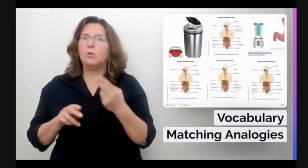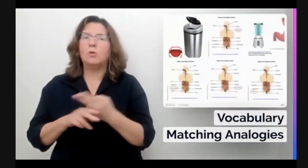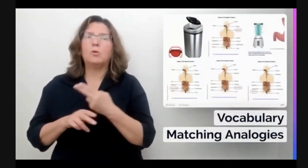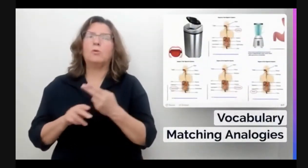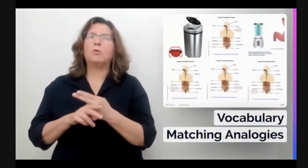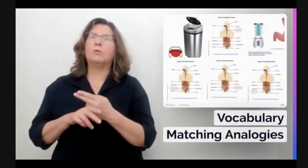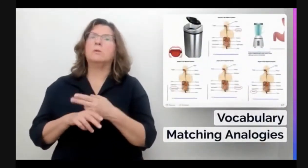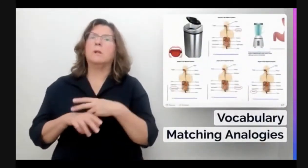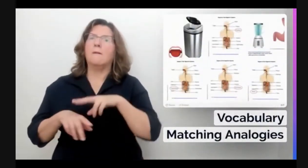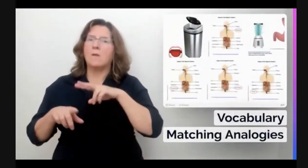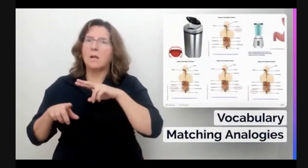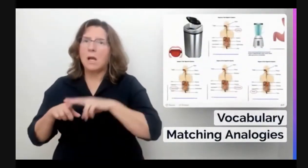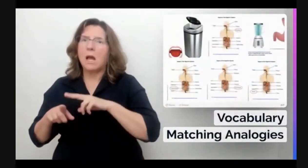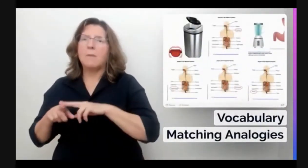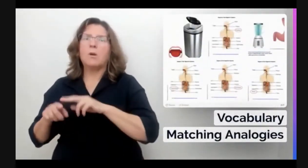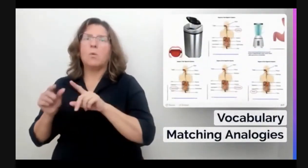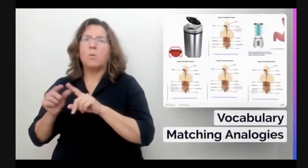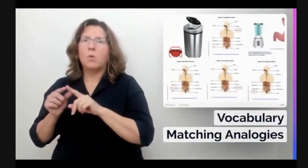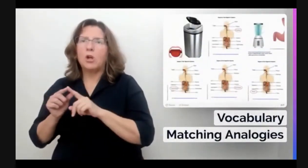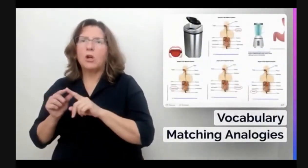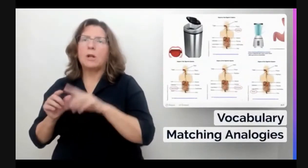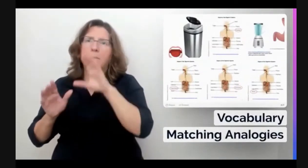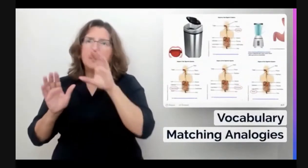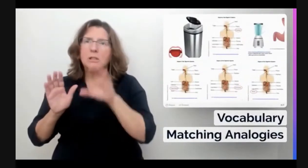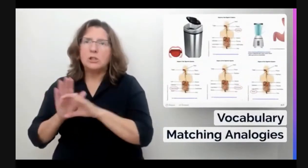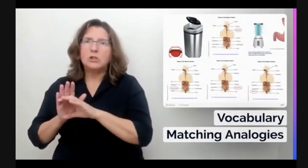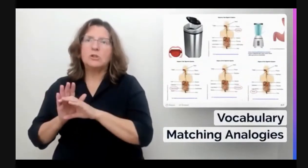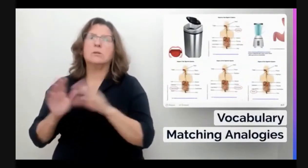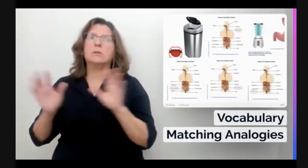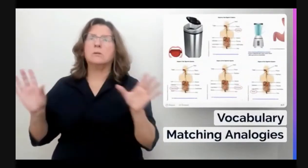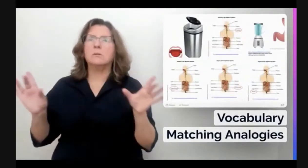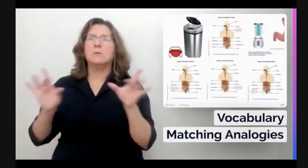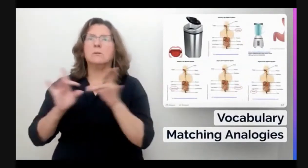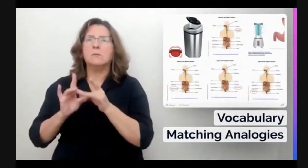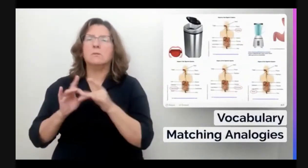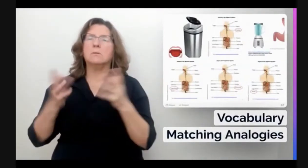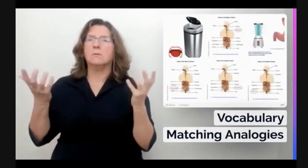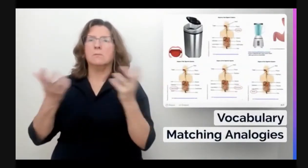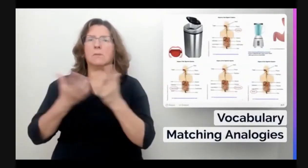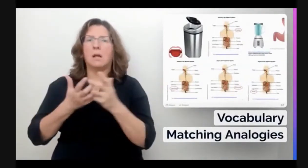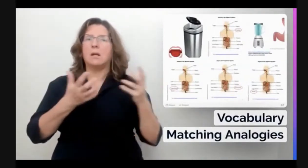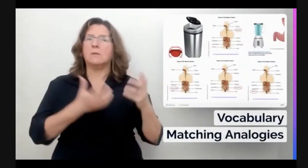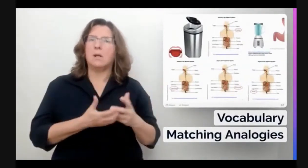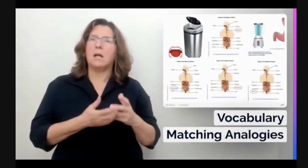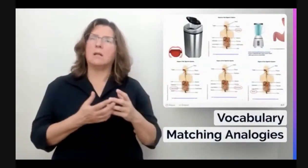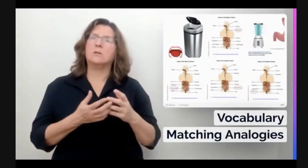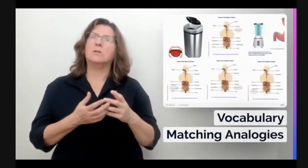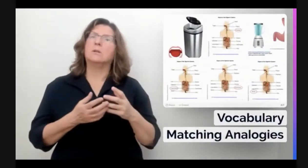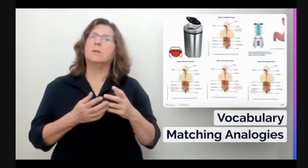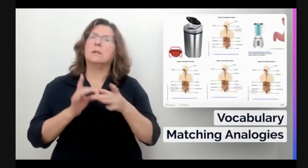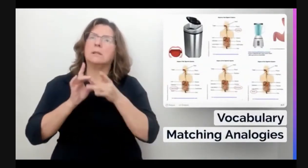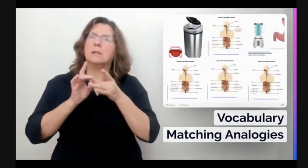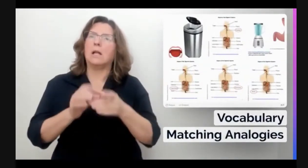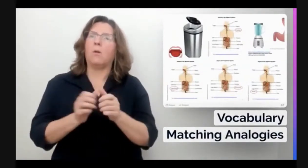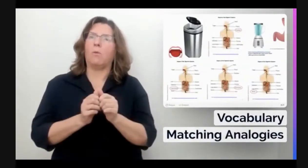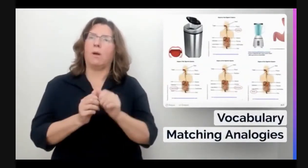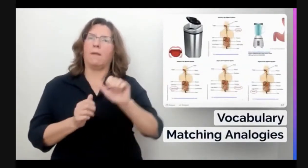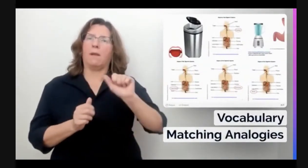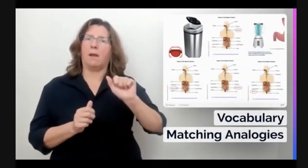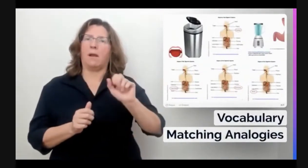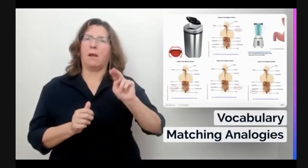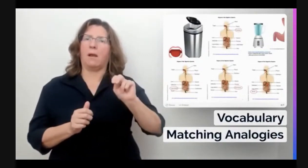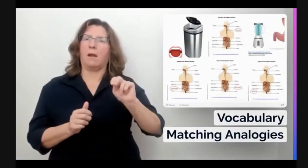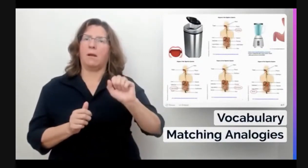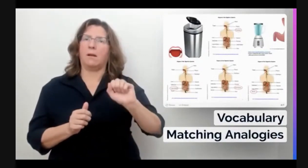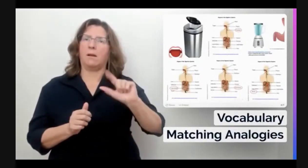Here's another matching exercise working with terminology. Images for the digestive system and images